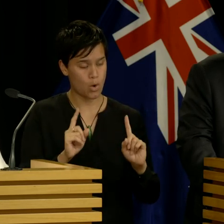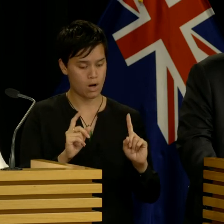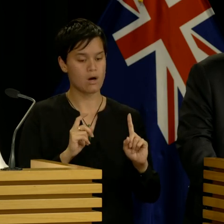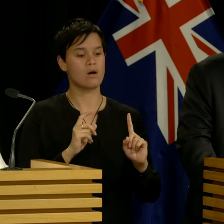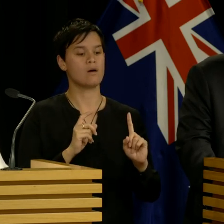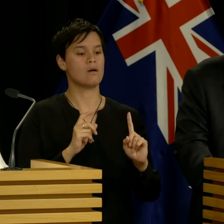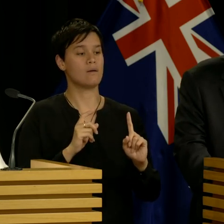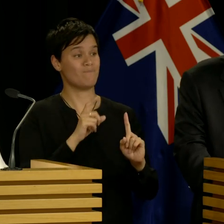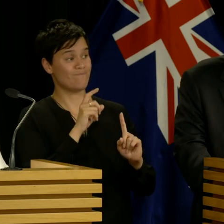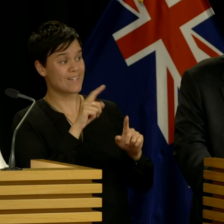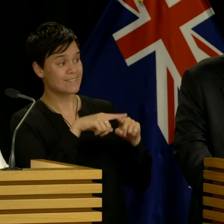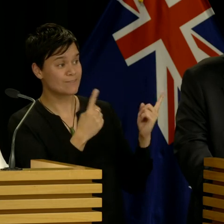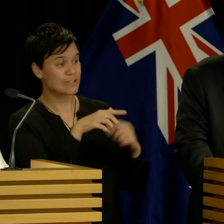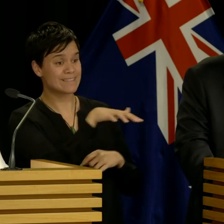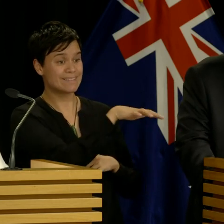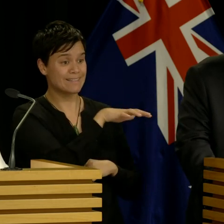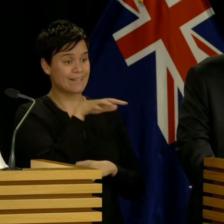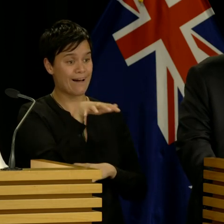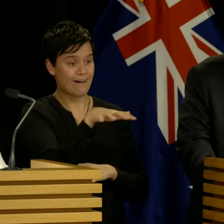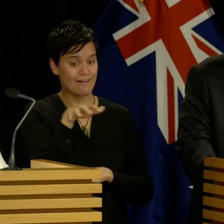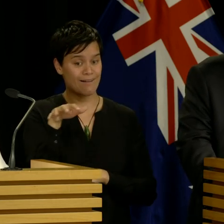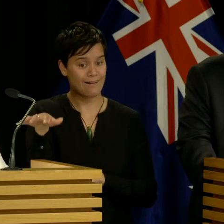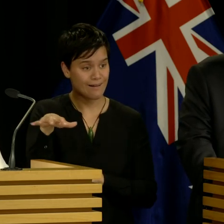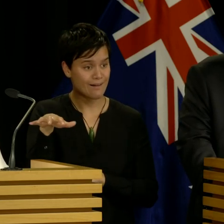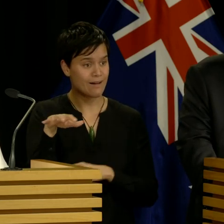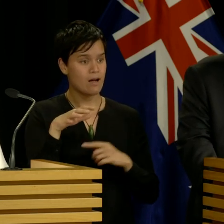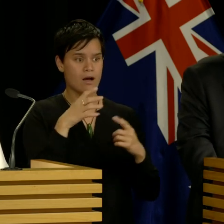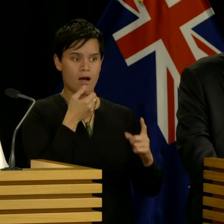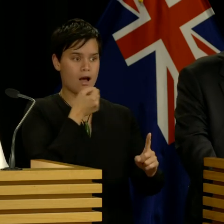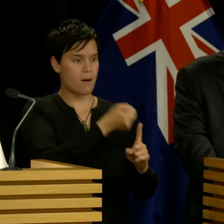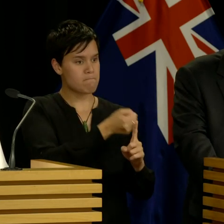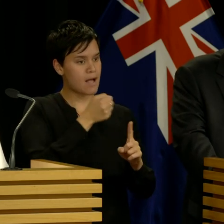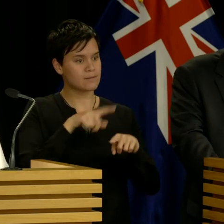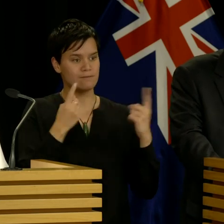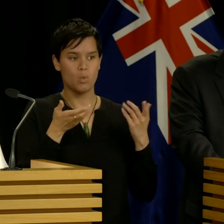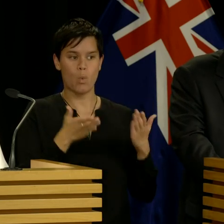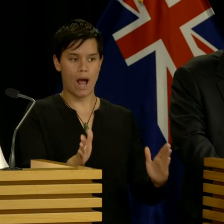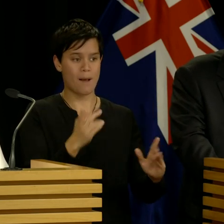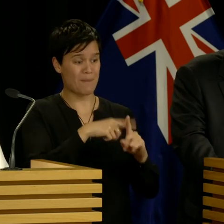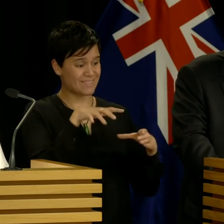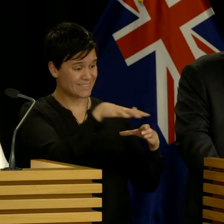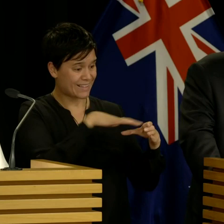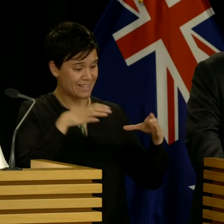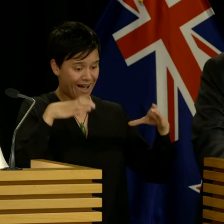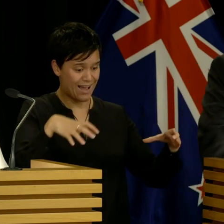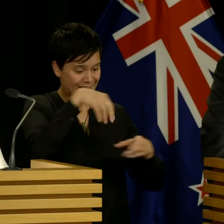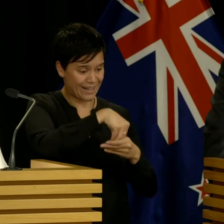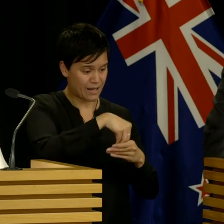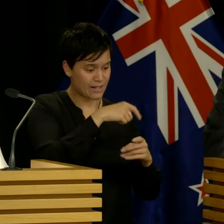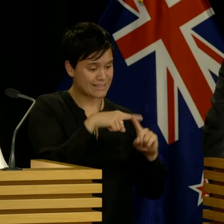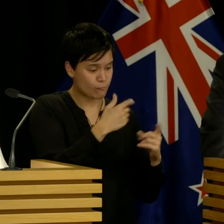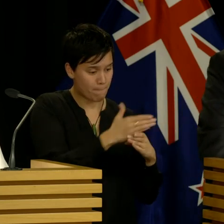different sectors and different parts of different sectors are being affected differently. Budget responsibility rules, the budget responsibility rules give you